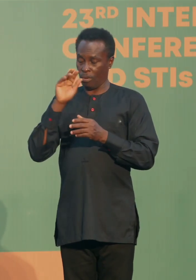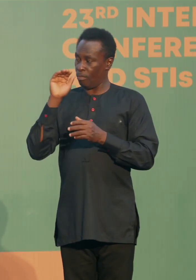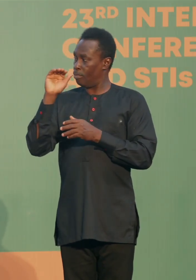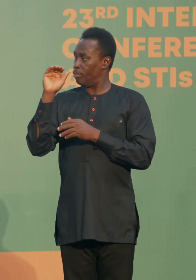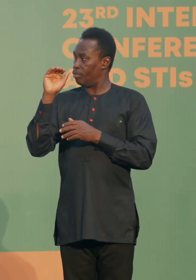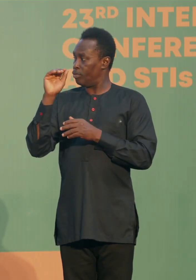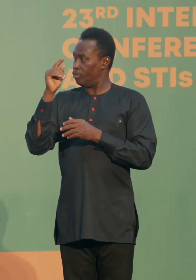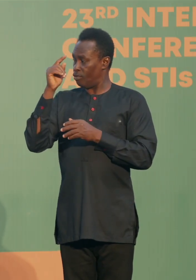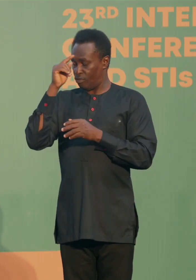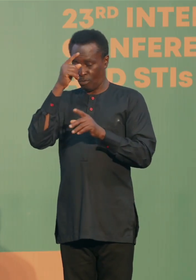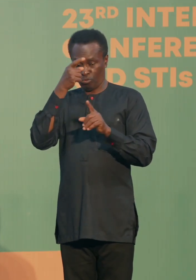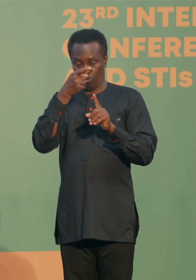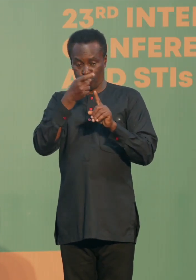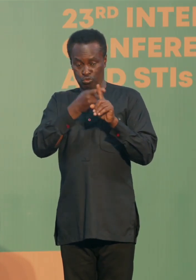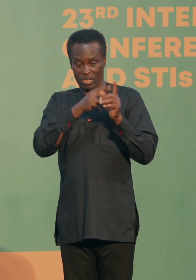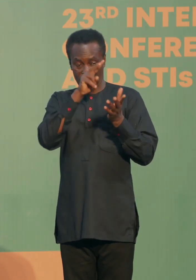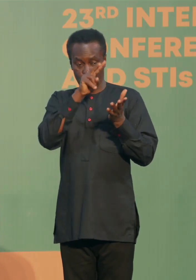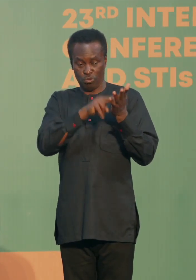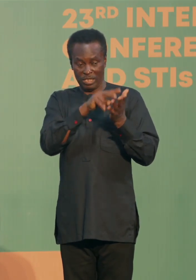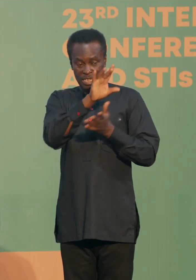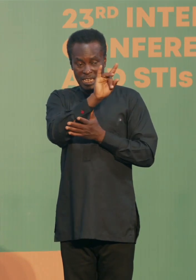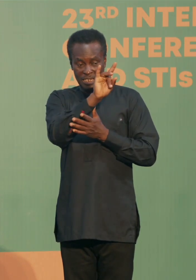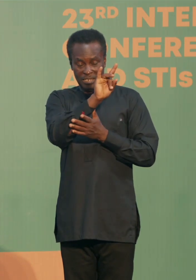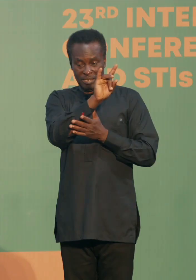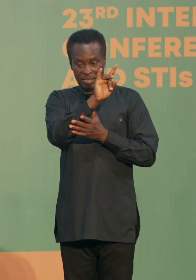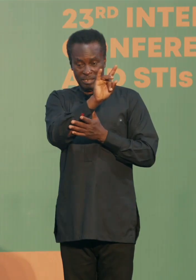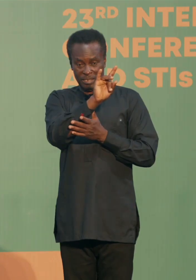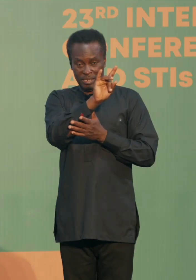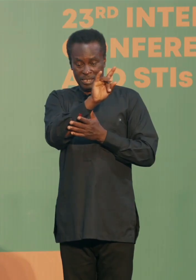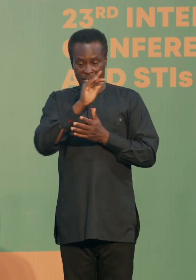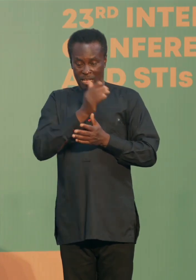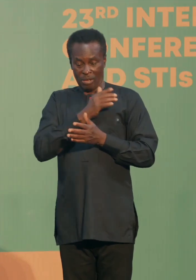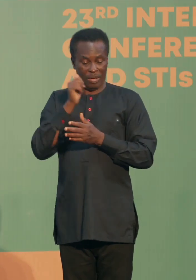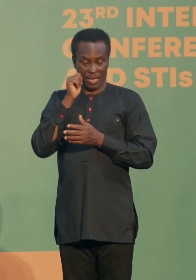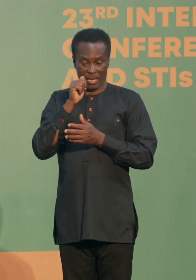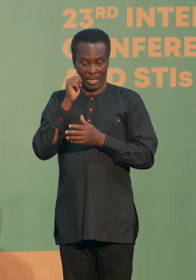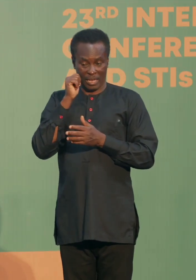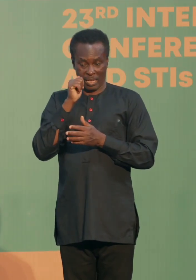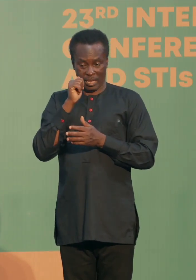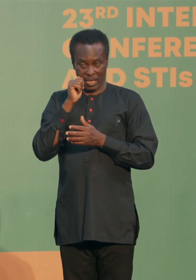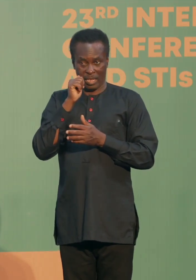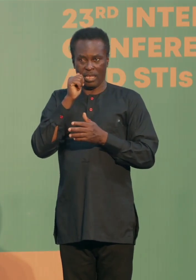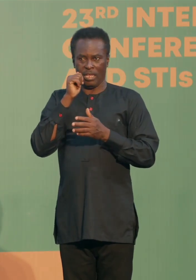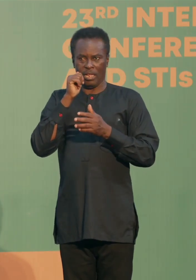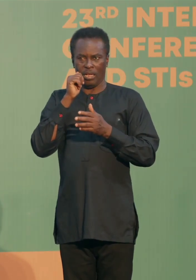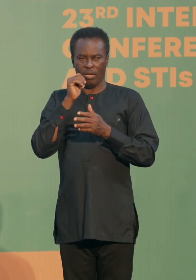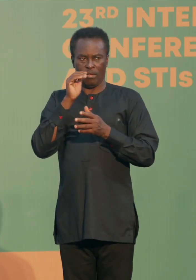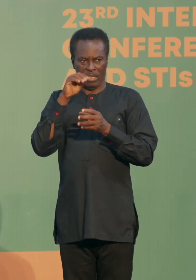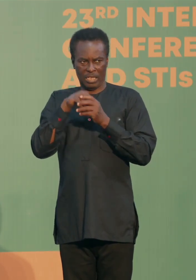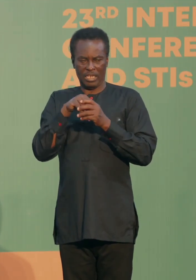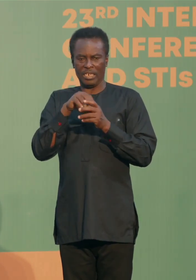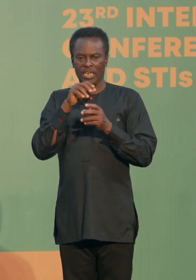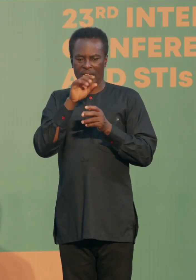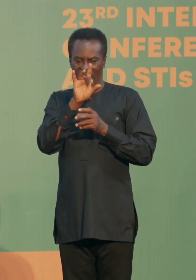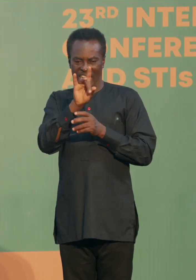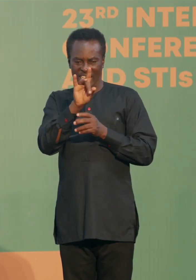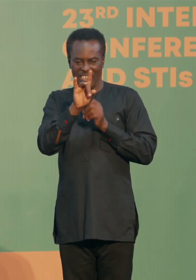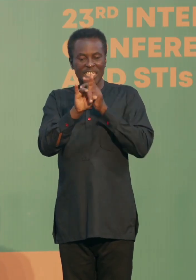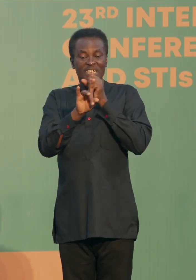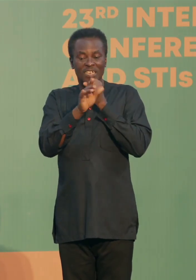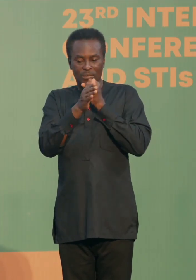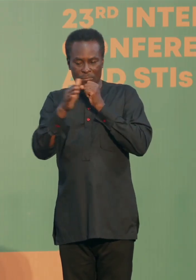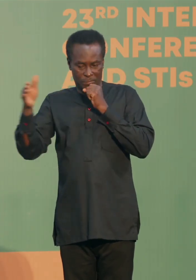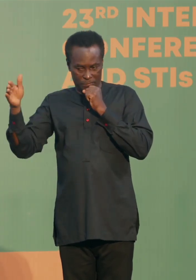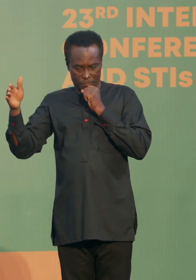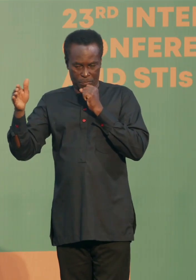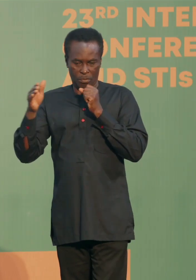effective from 2018, and our girls' coverage is almost in the 80s. But there are a lot of countries in Africa